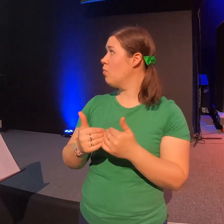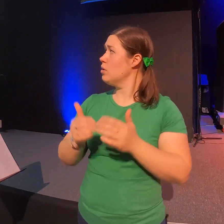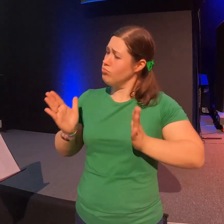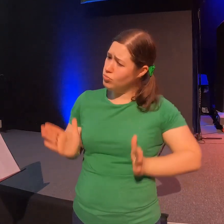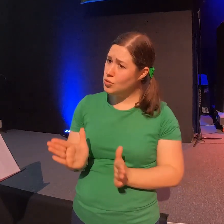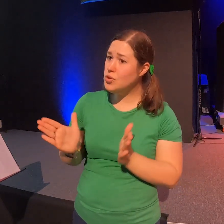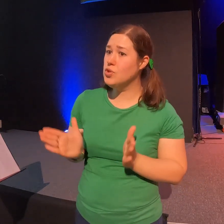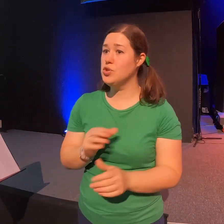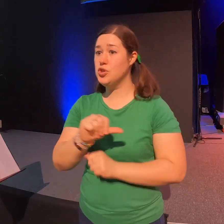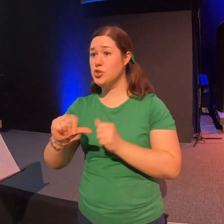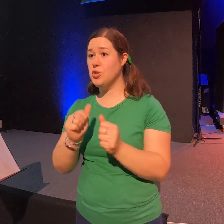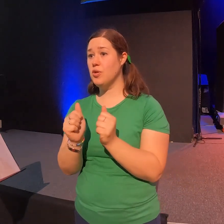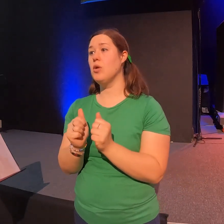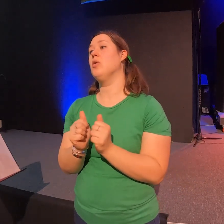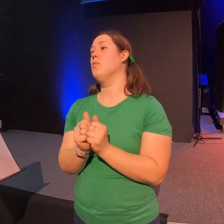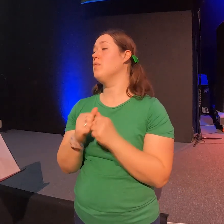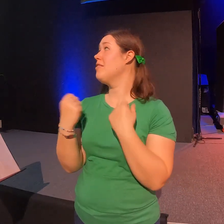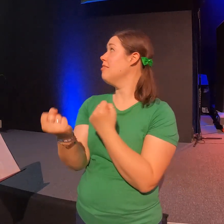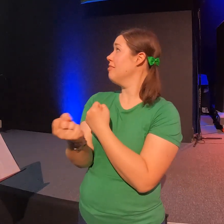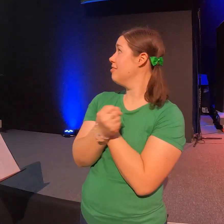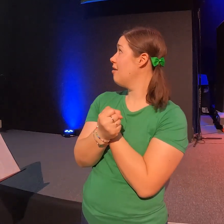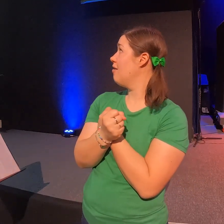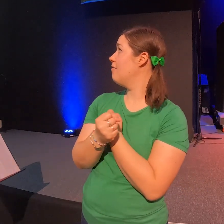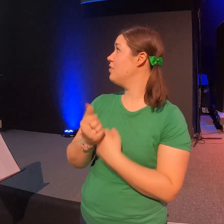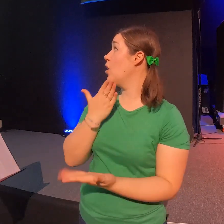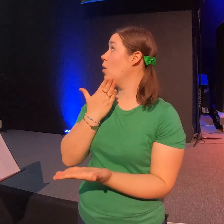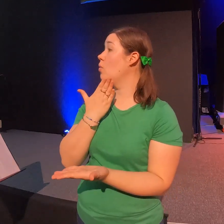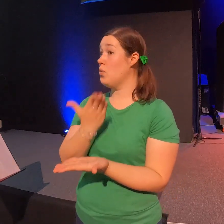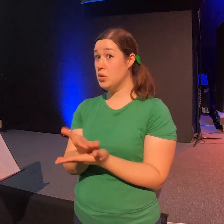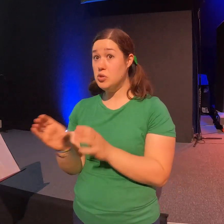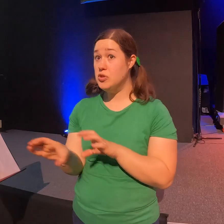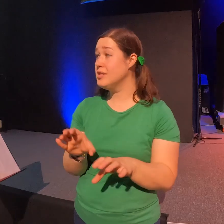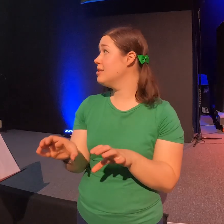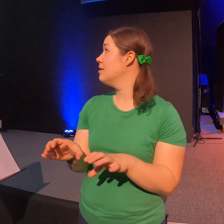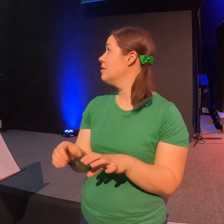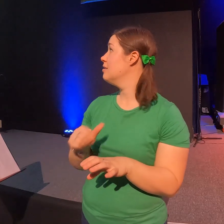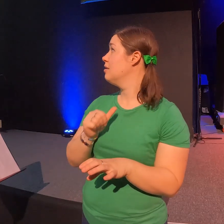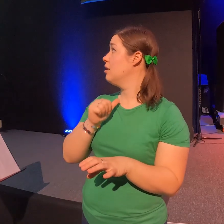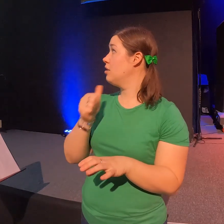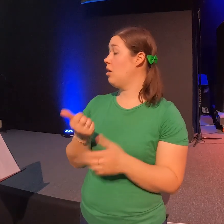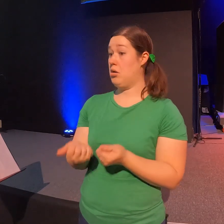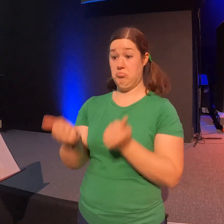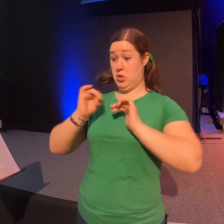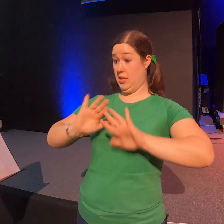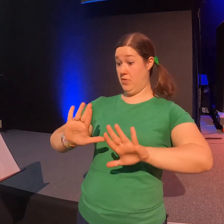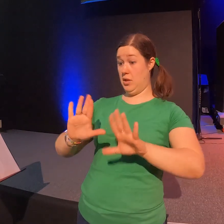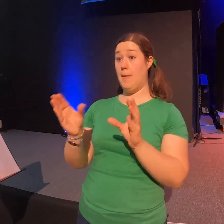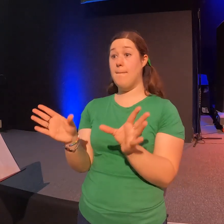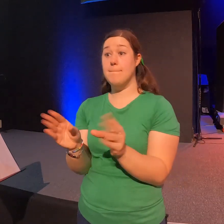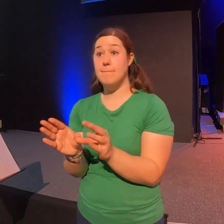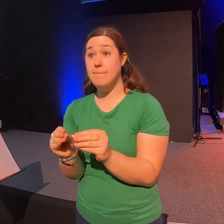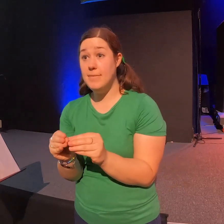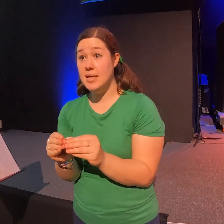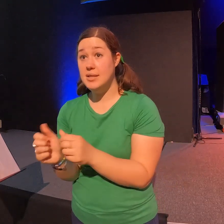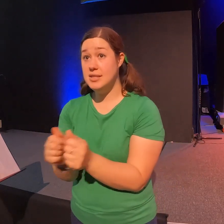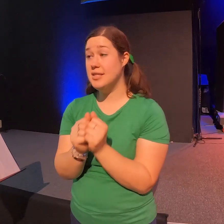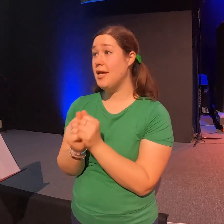and good deeds, not giving up meeting together, as some are in the habit of doing, but encouraging one another.